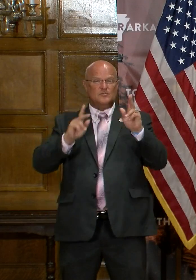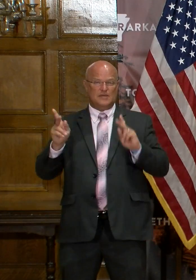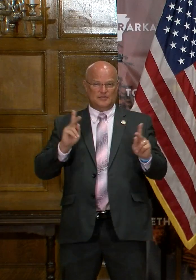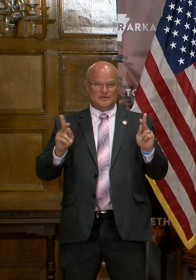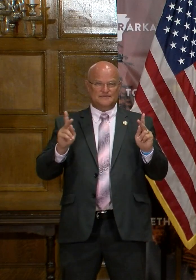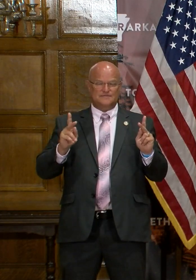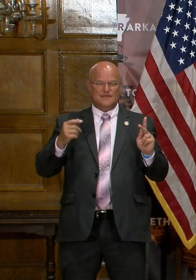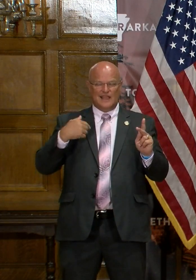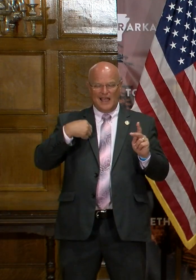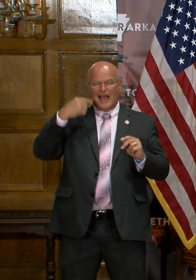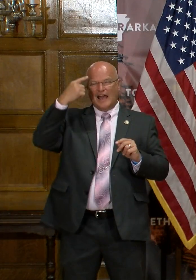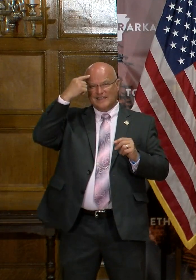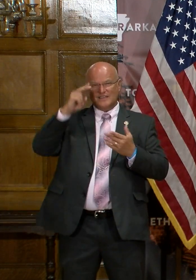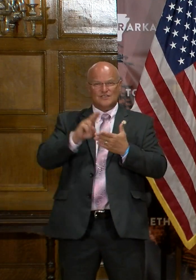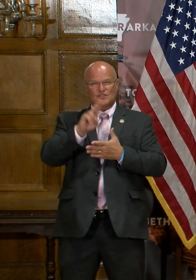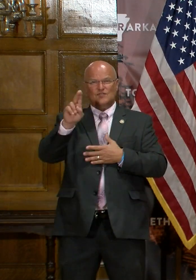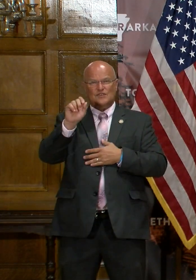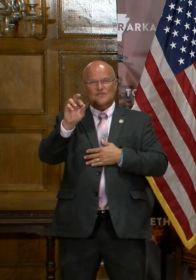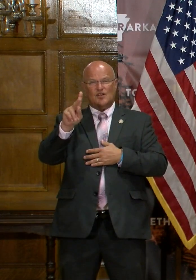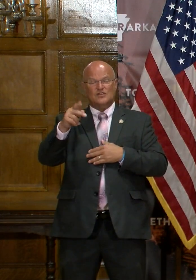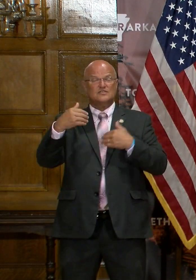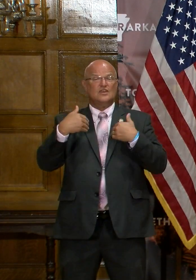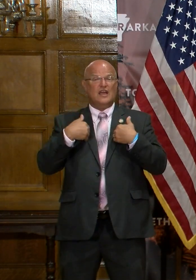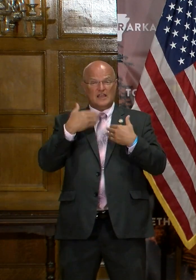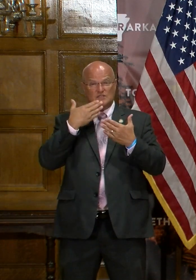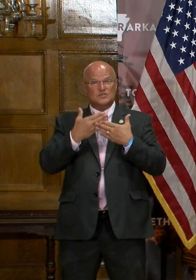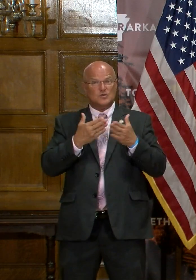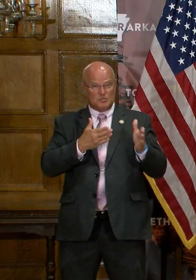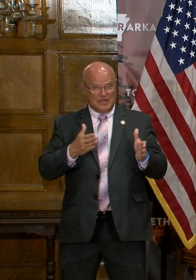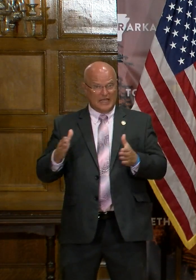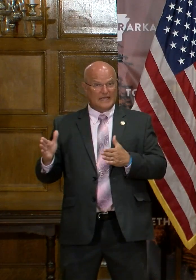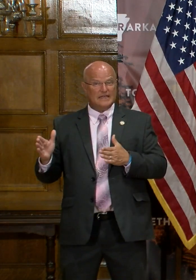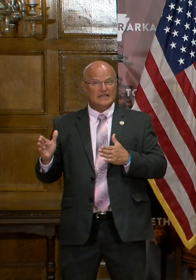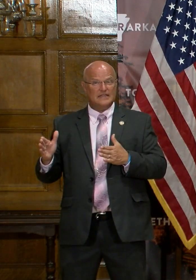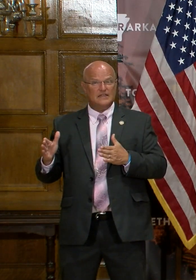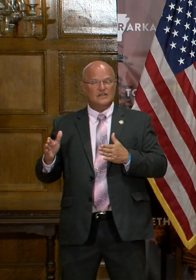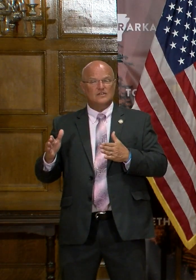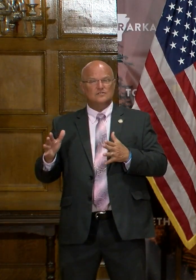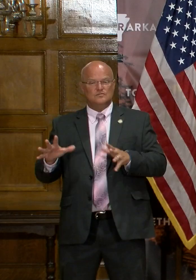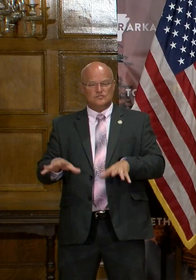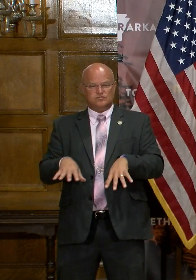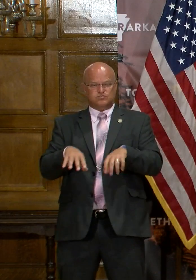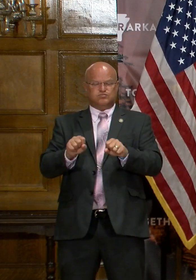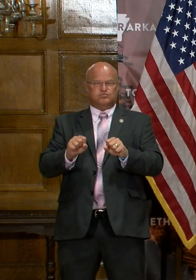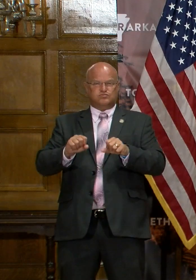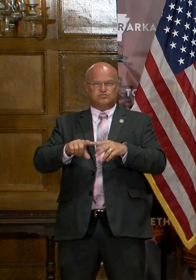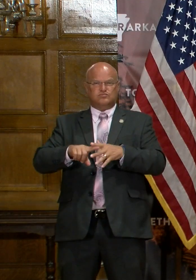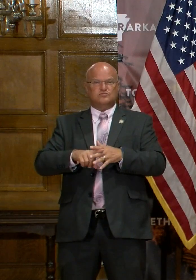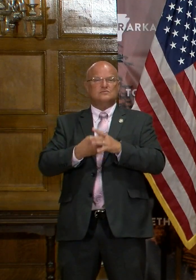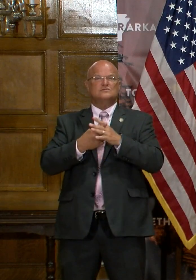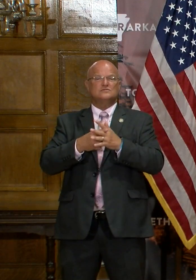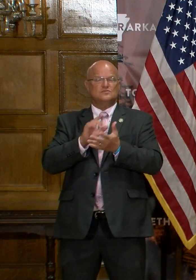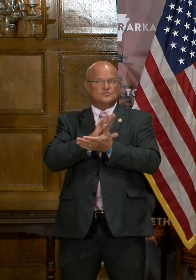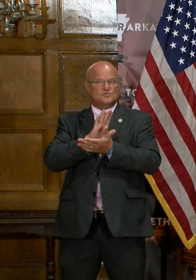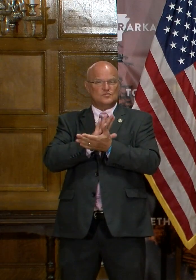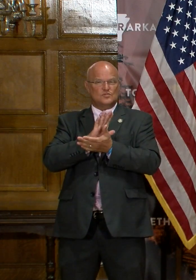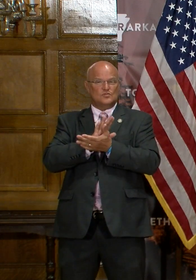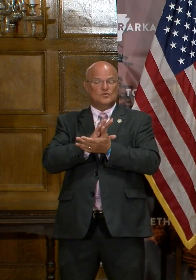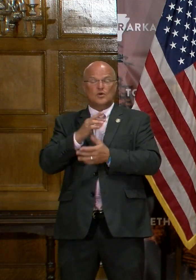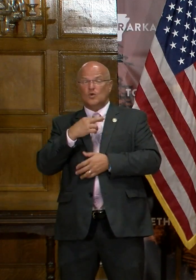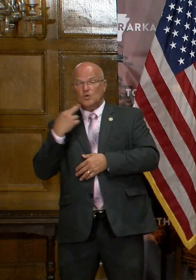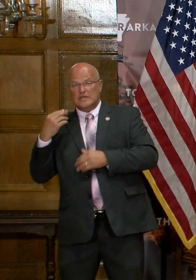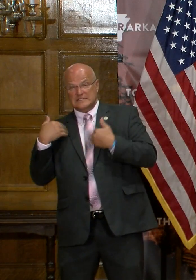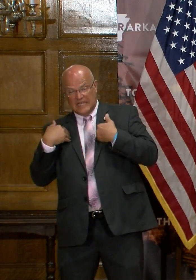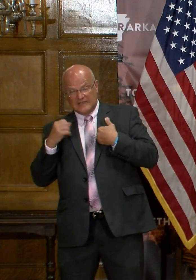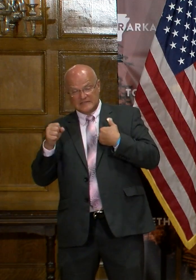So I think the University of Arkansas has a good plan to re-engage the students. There's always risk there, but I think they have a